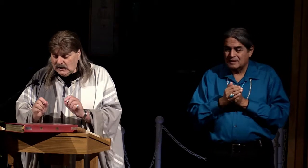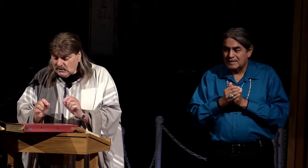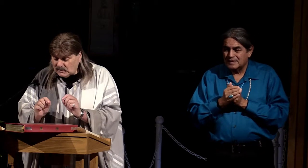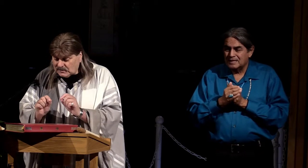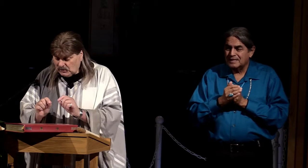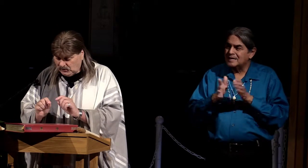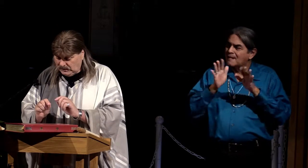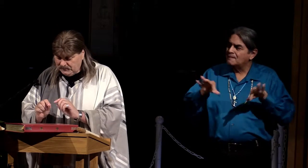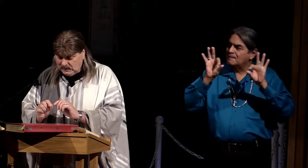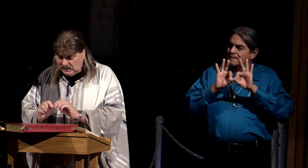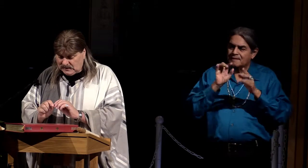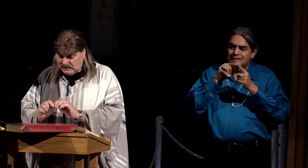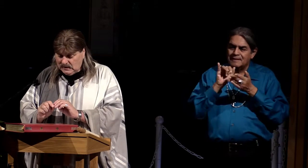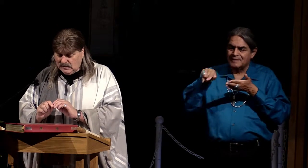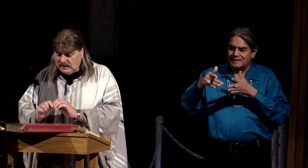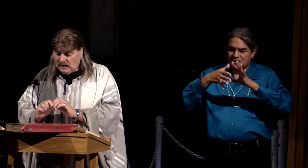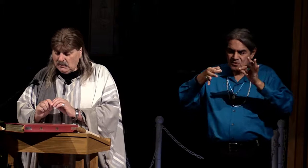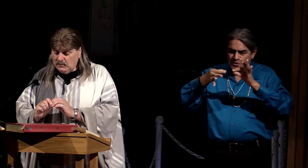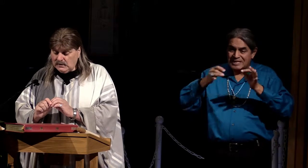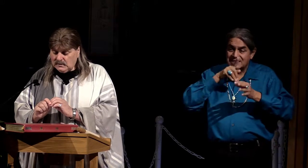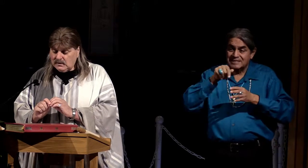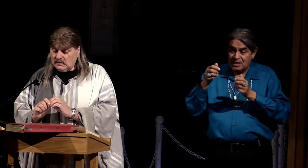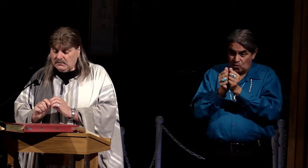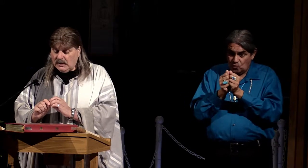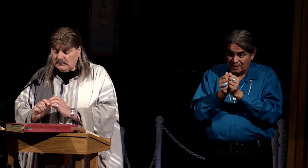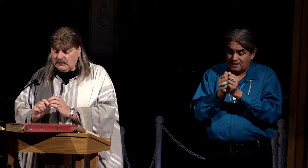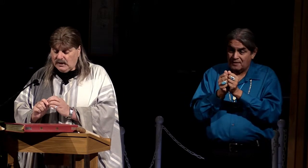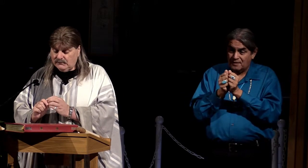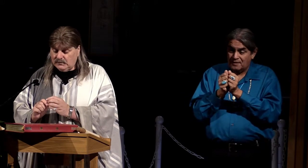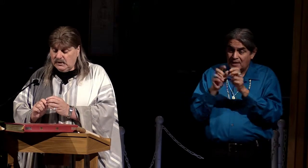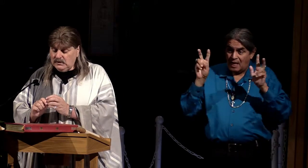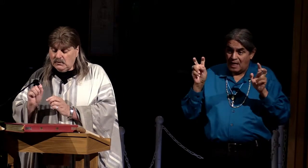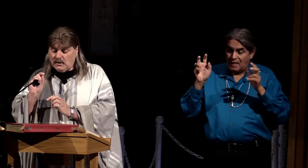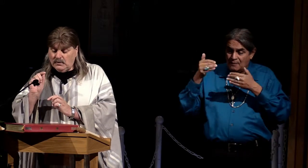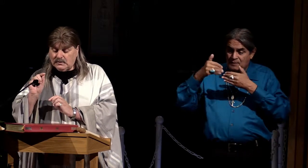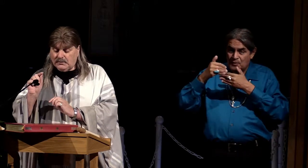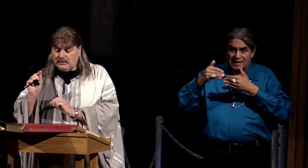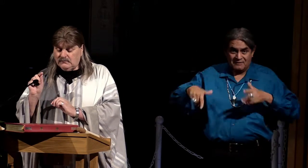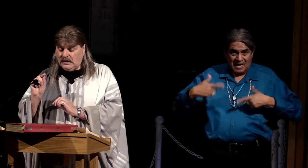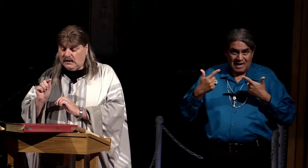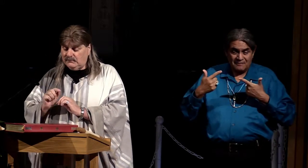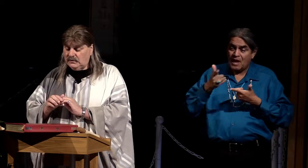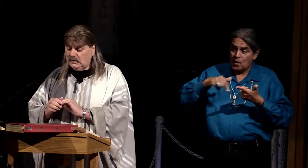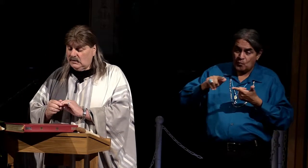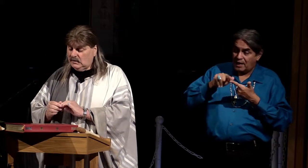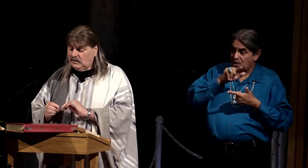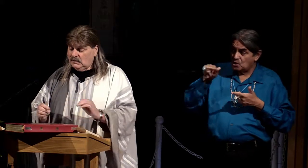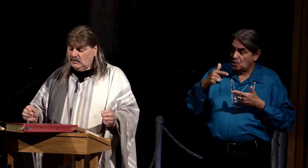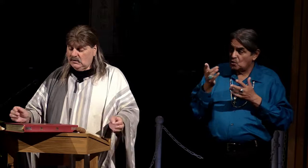The key to the story is that they are with the bread of life. And when you are with the bread of life,